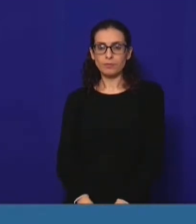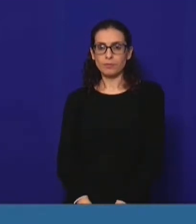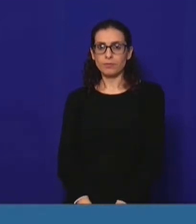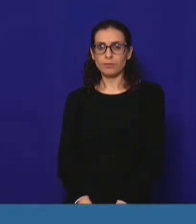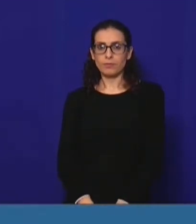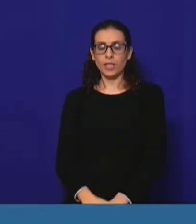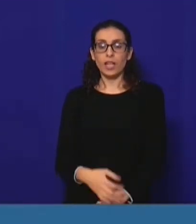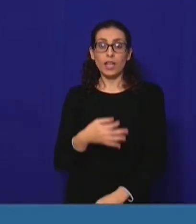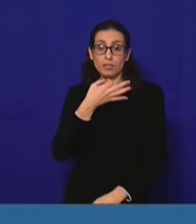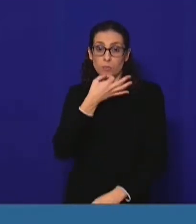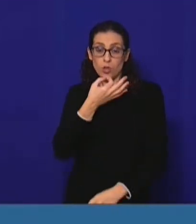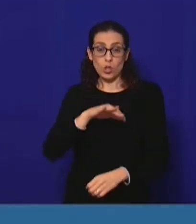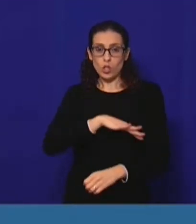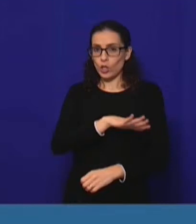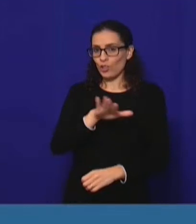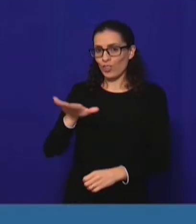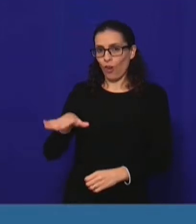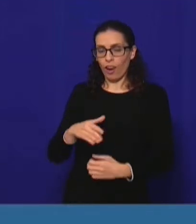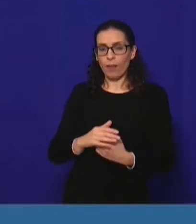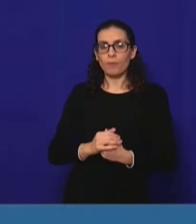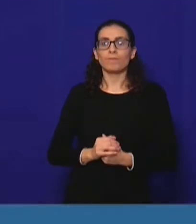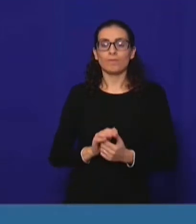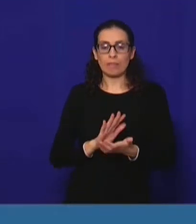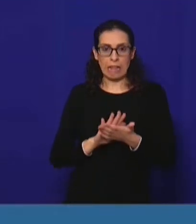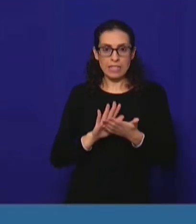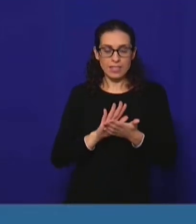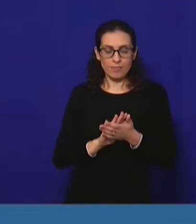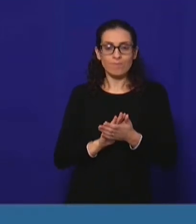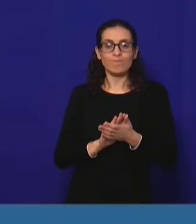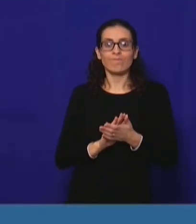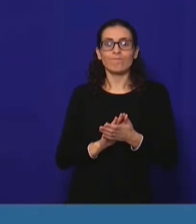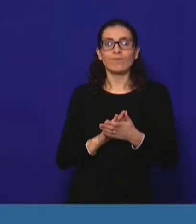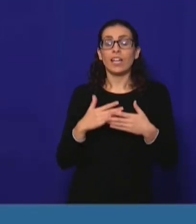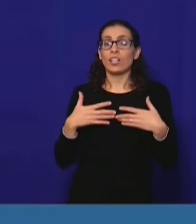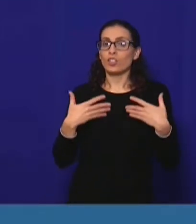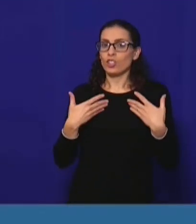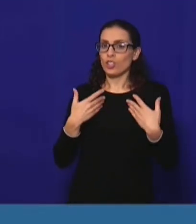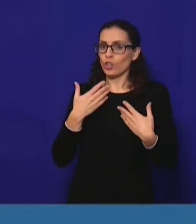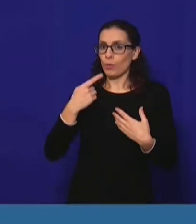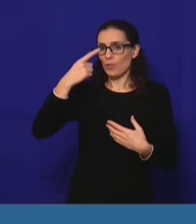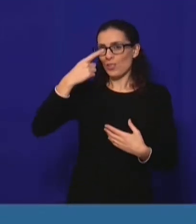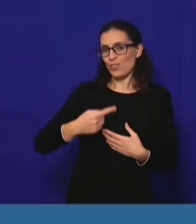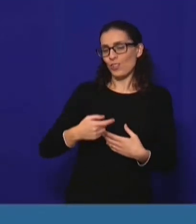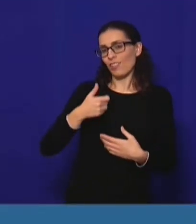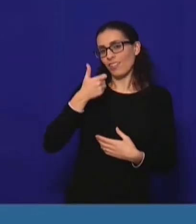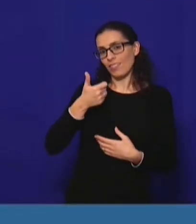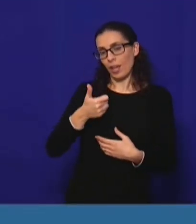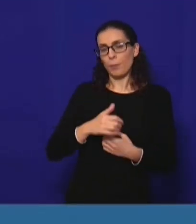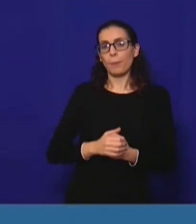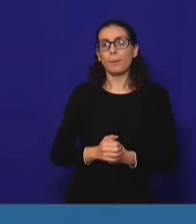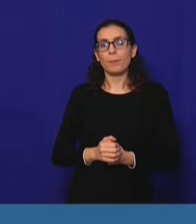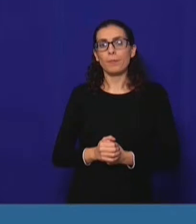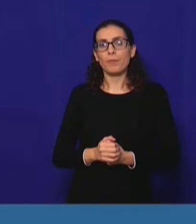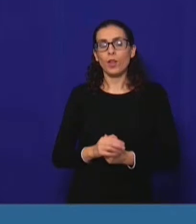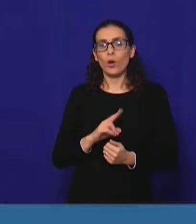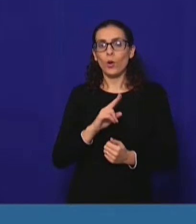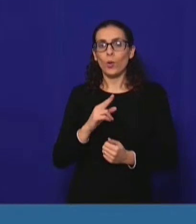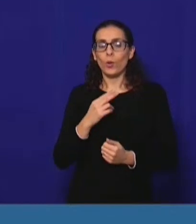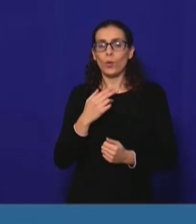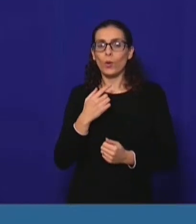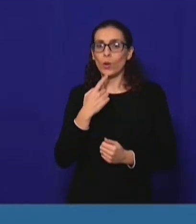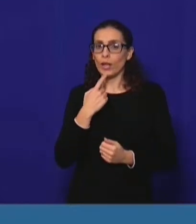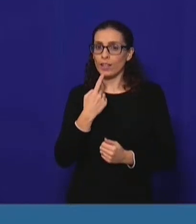Dawk kienu l-mistoqsijiet li kellna illum. Minnaw nixtieq nawguralkom il-ġurnata tajba, nixtieq nappellalkom ukoll